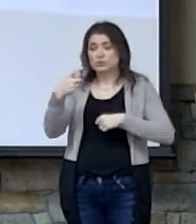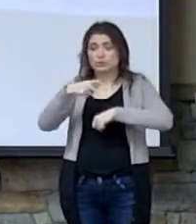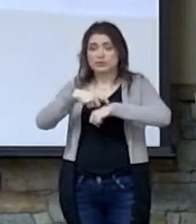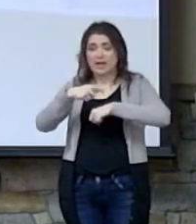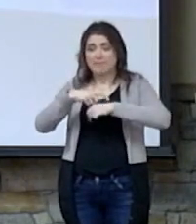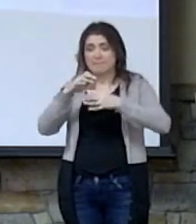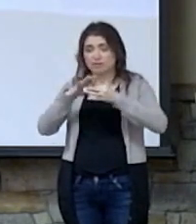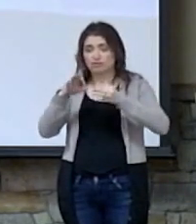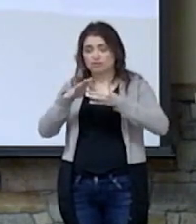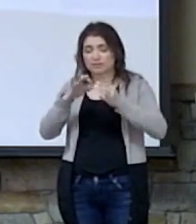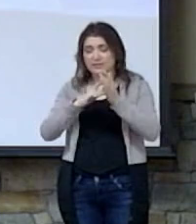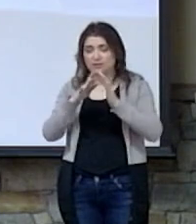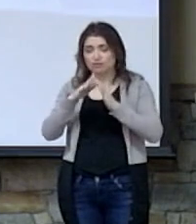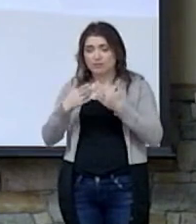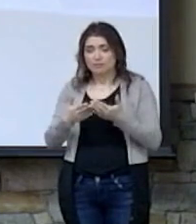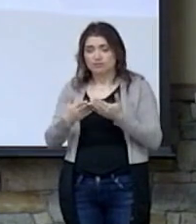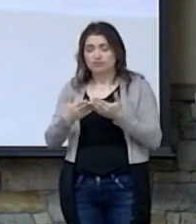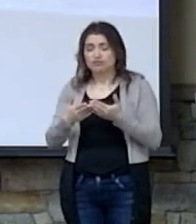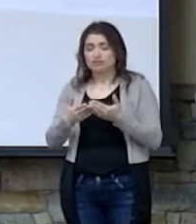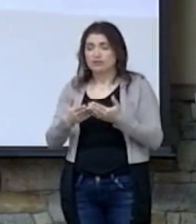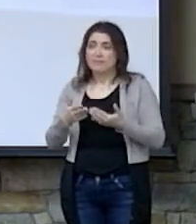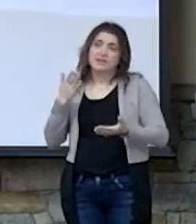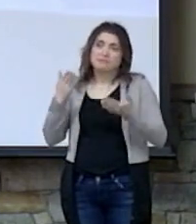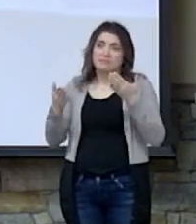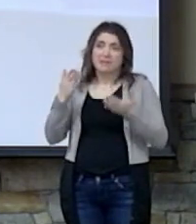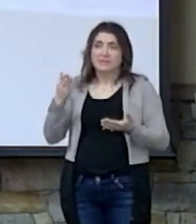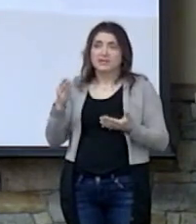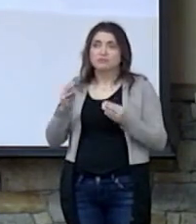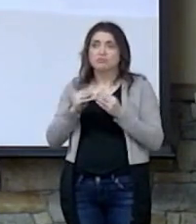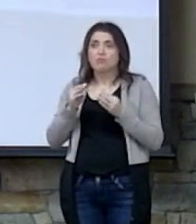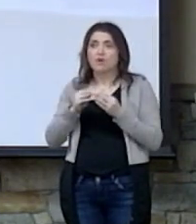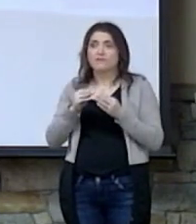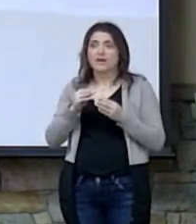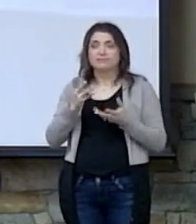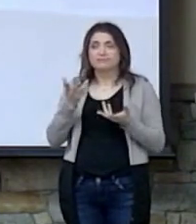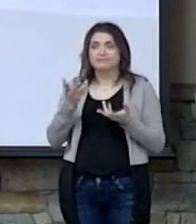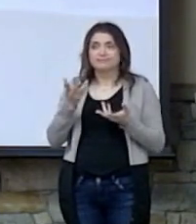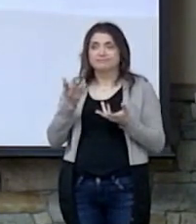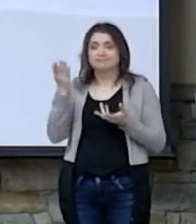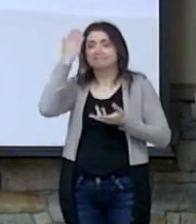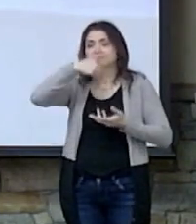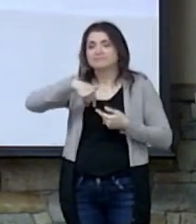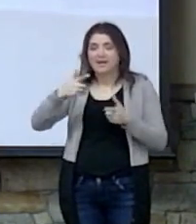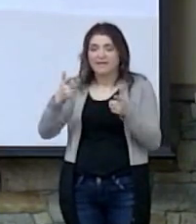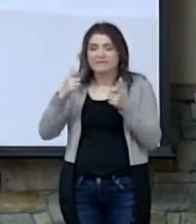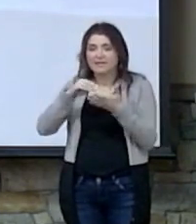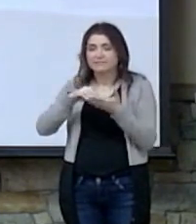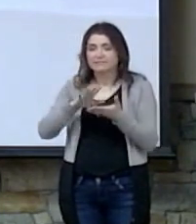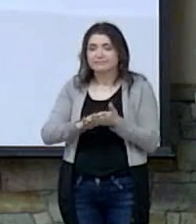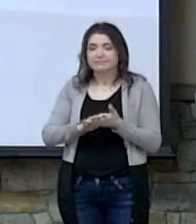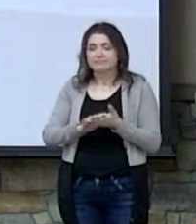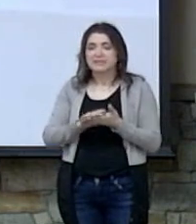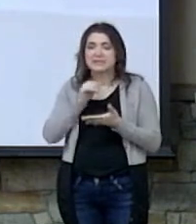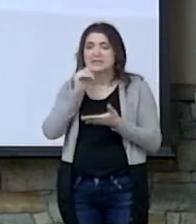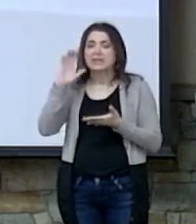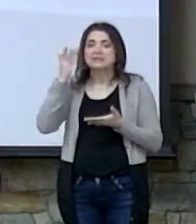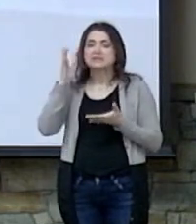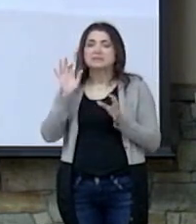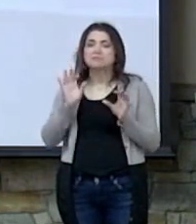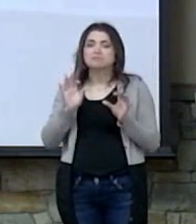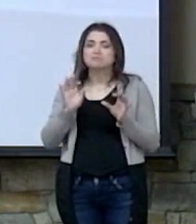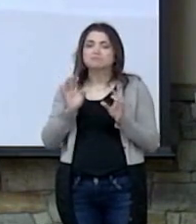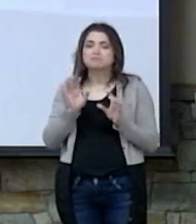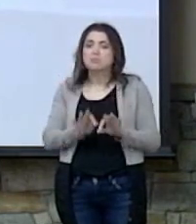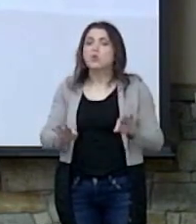Scripture. I guess we might even say an afterthought on the pages of Scripture. Doesn't seem to be anything